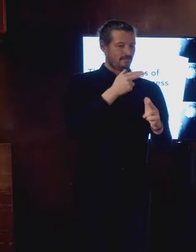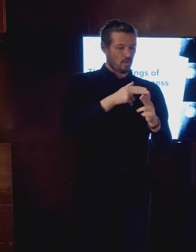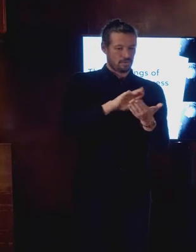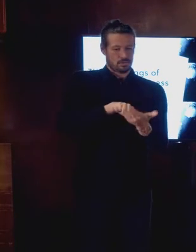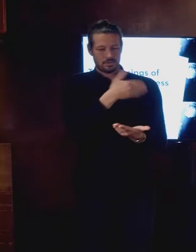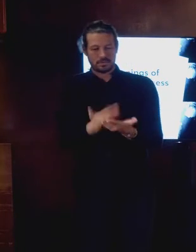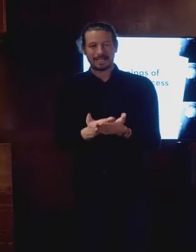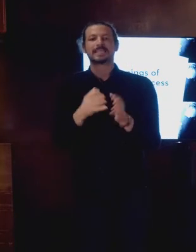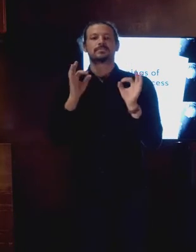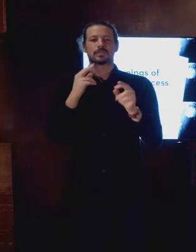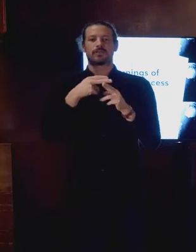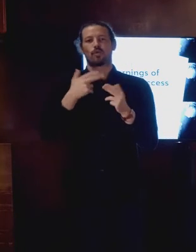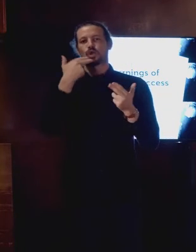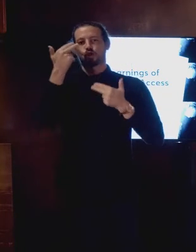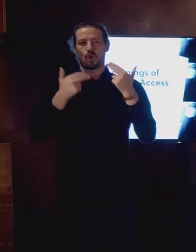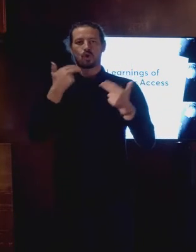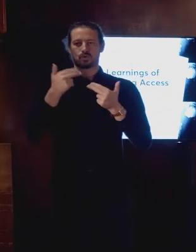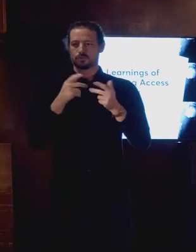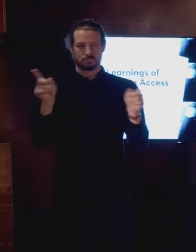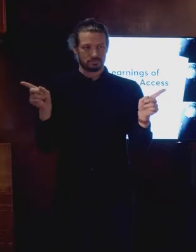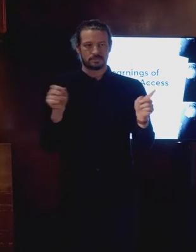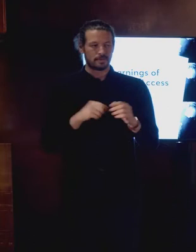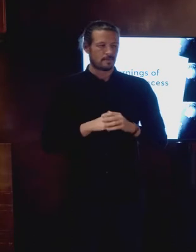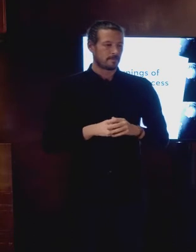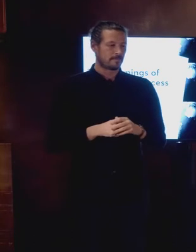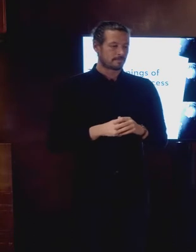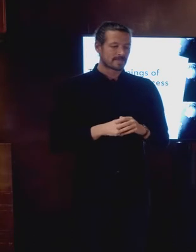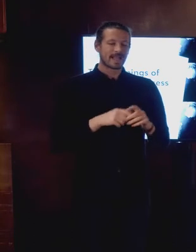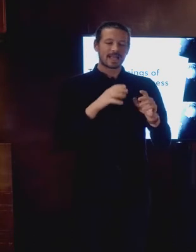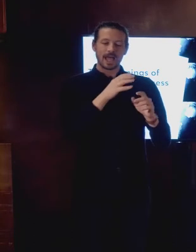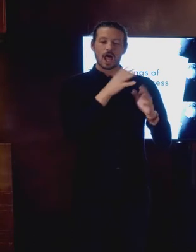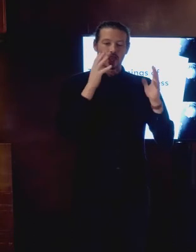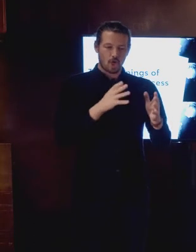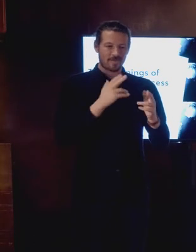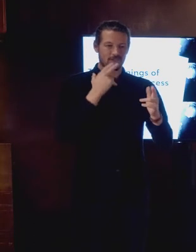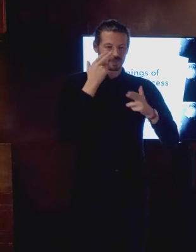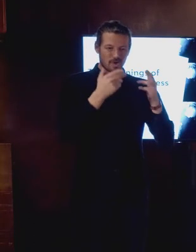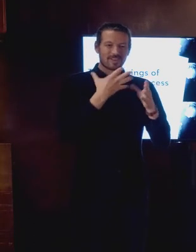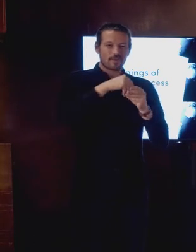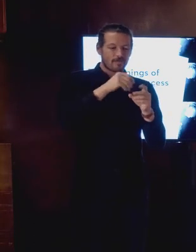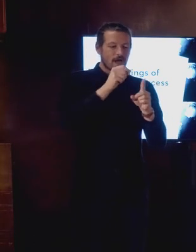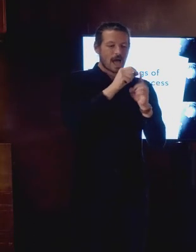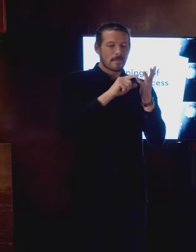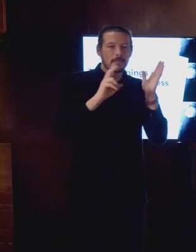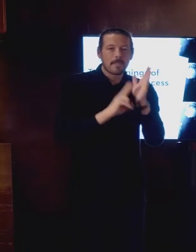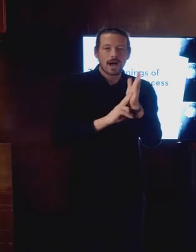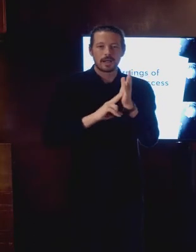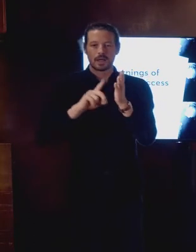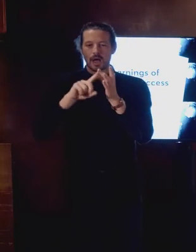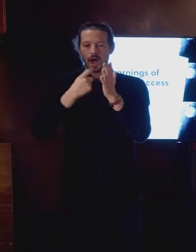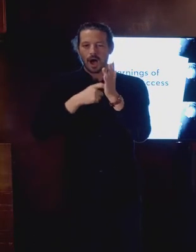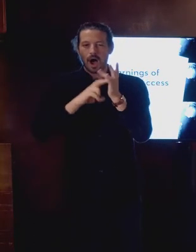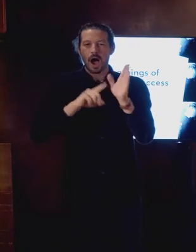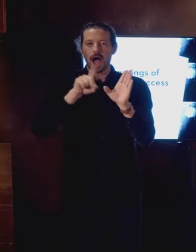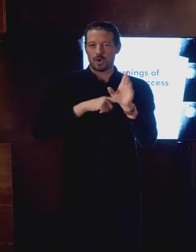songs in particular, which often were quite difficult because there's a lot of pun and irony, so they had to really